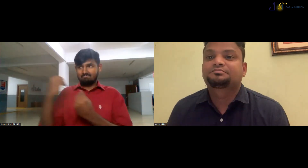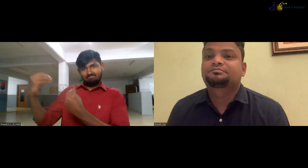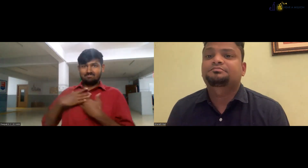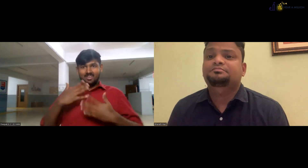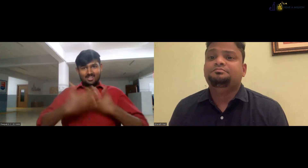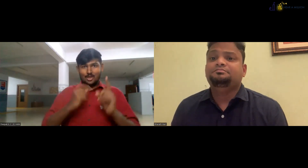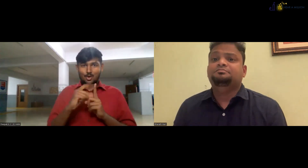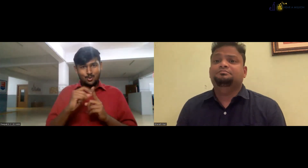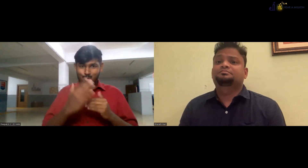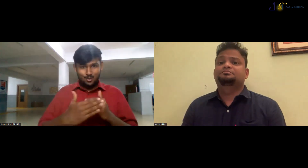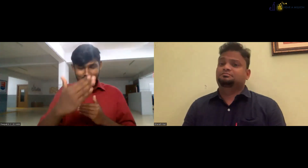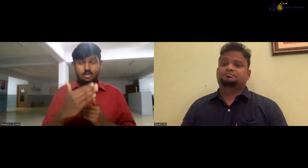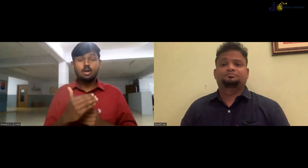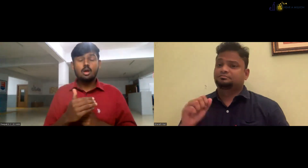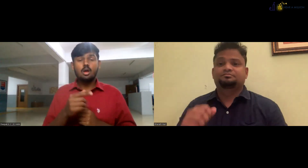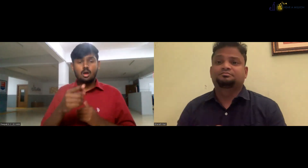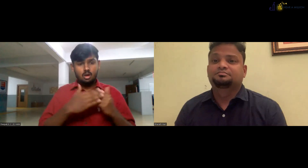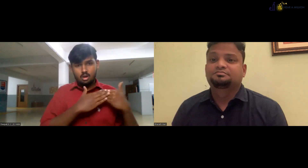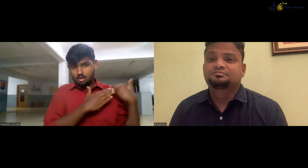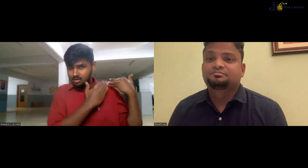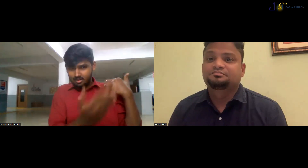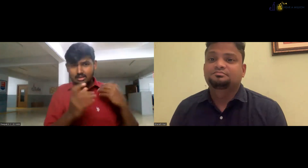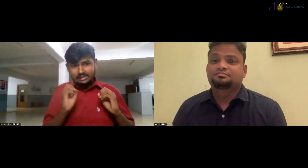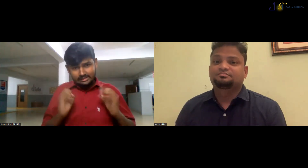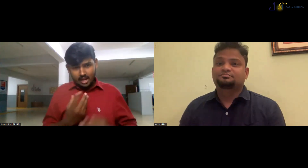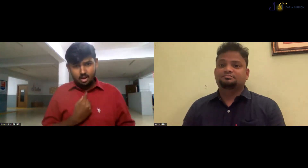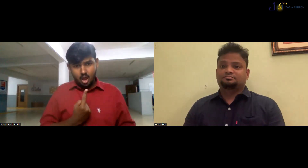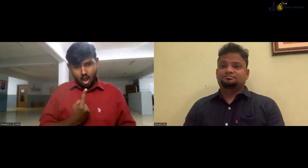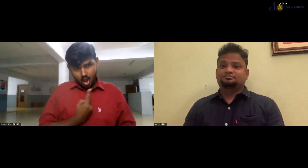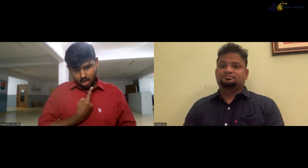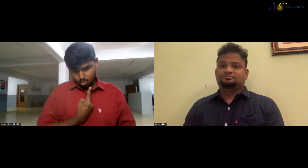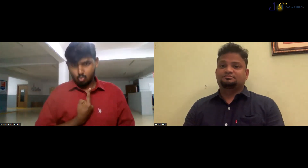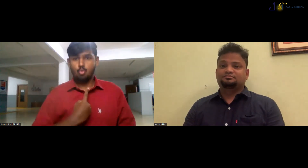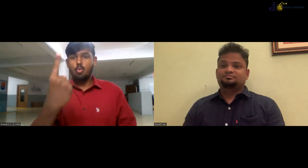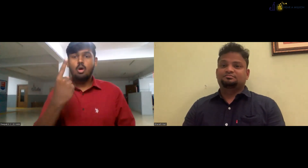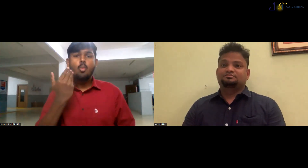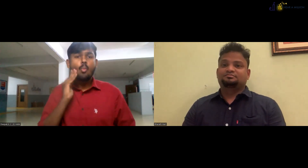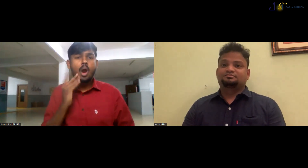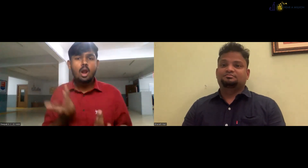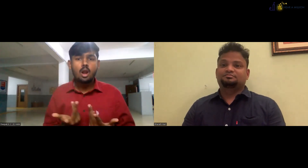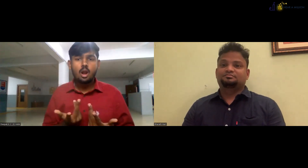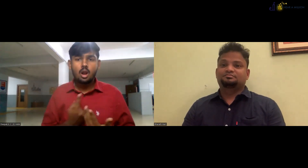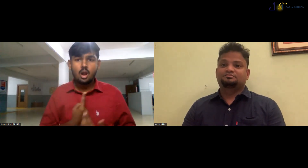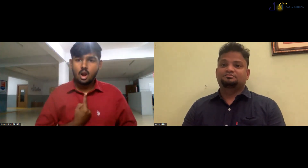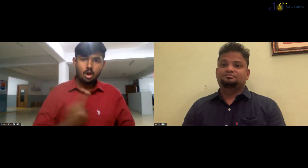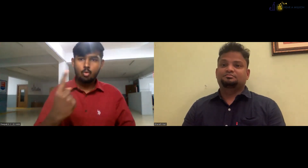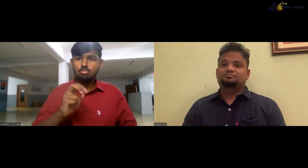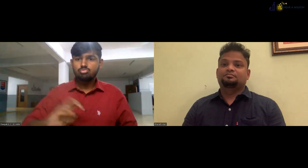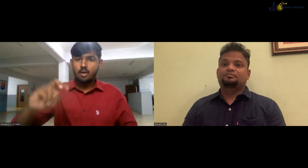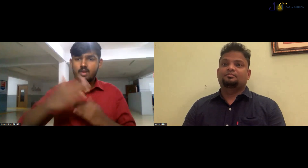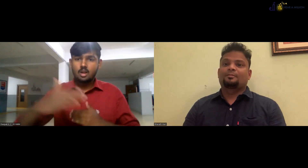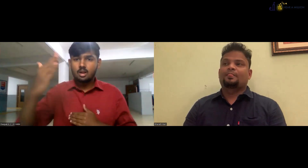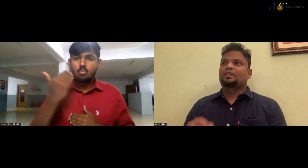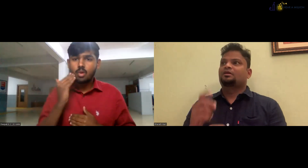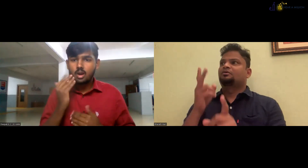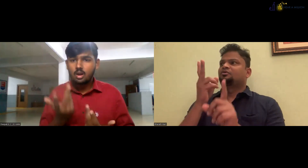Yes. So after in getting inspired from your uncle, so you travel. How